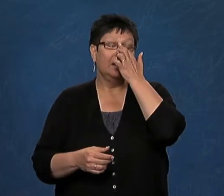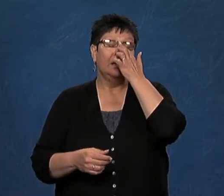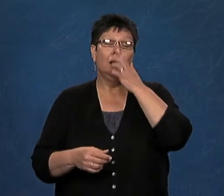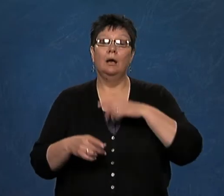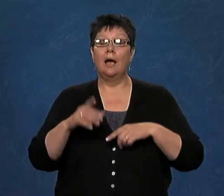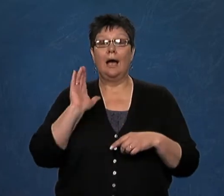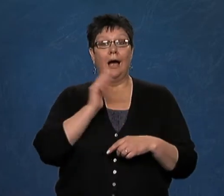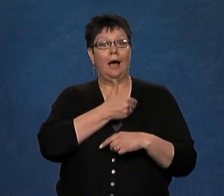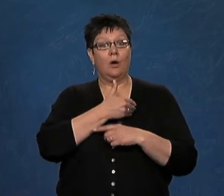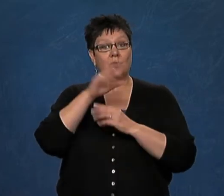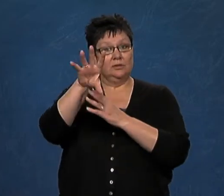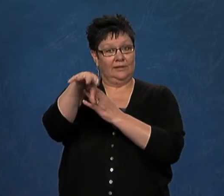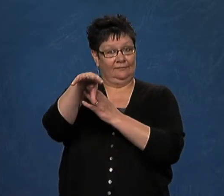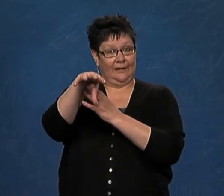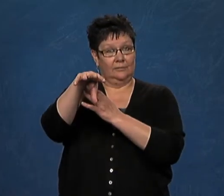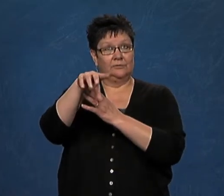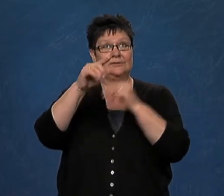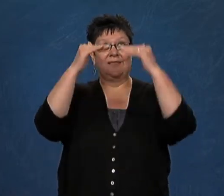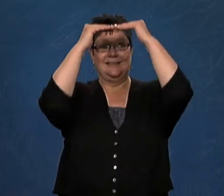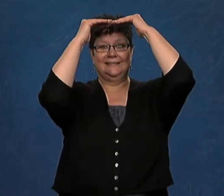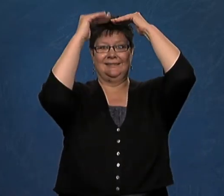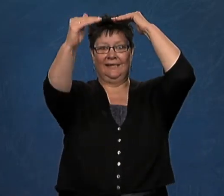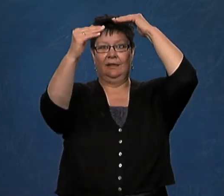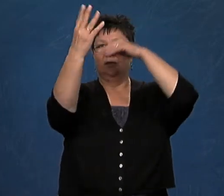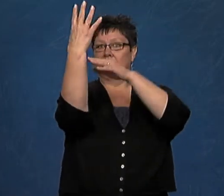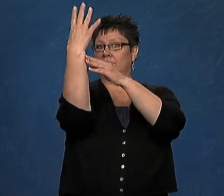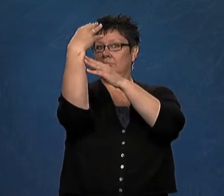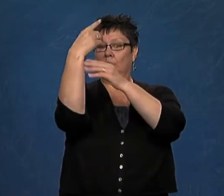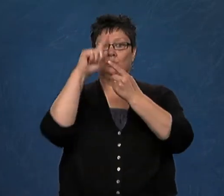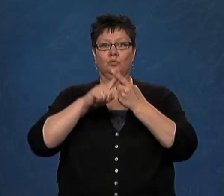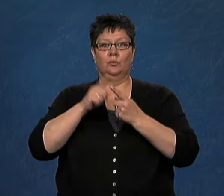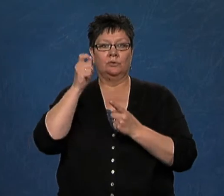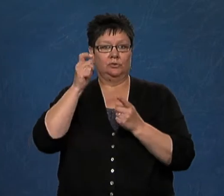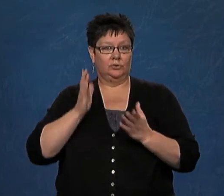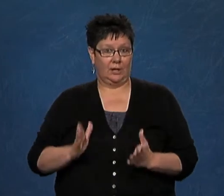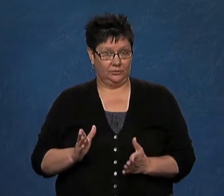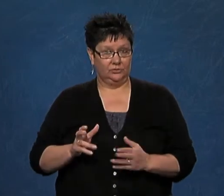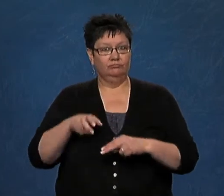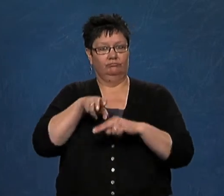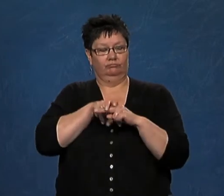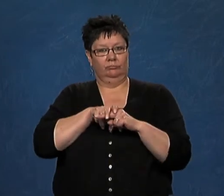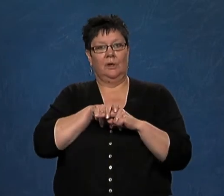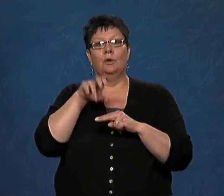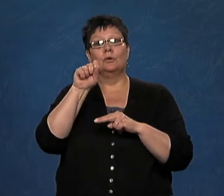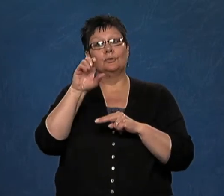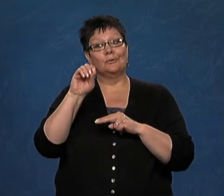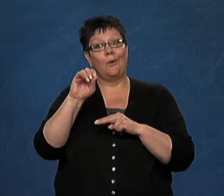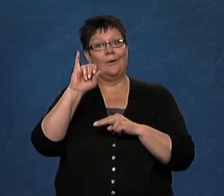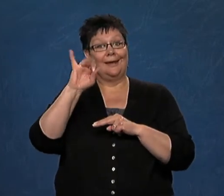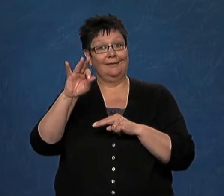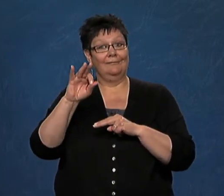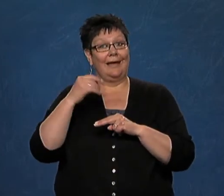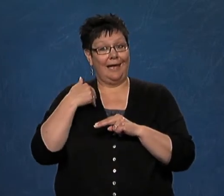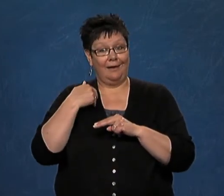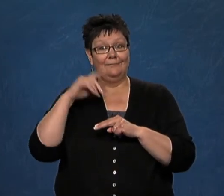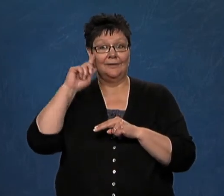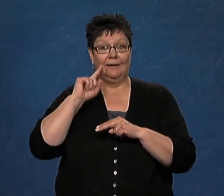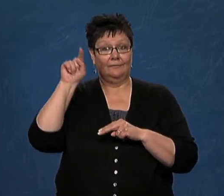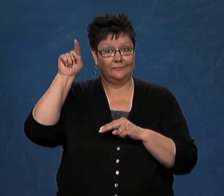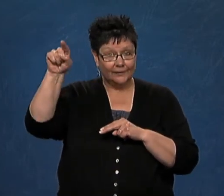As an example, in Maryland, our county is that we have in the room, there's the judge sitting at the